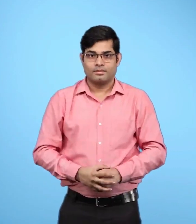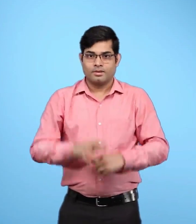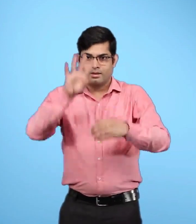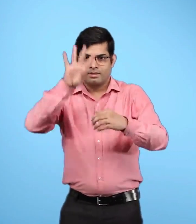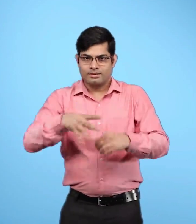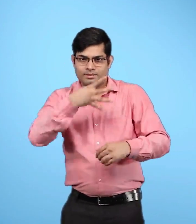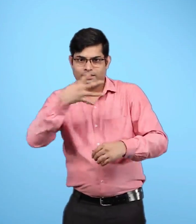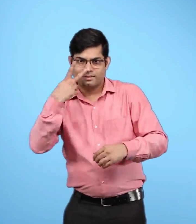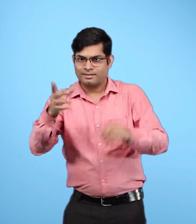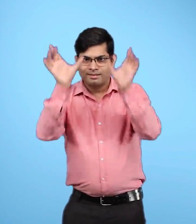Table has two columns.